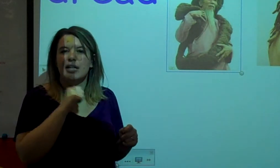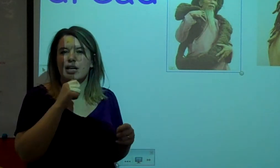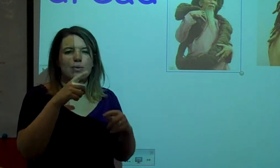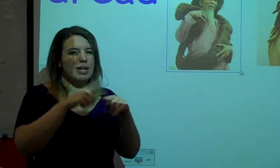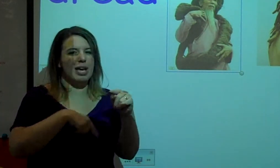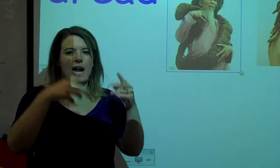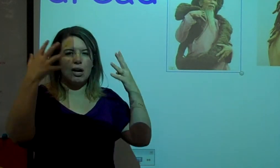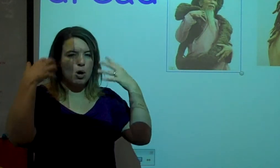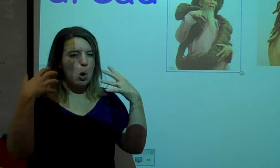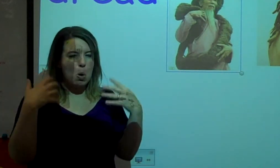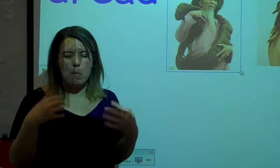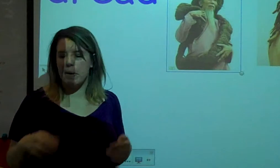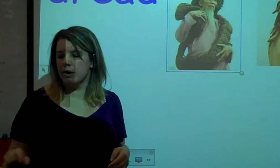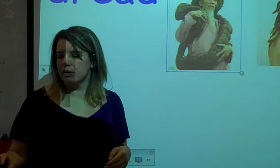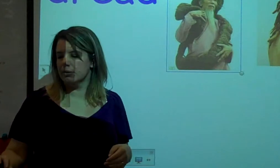that you cannot comb.